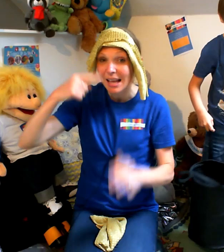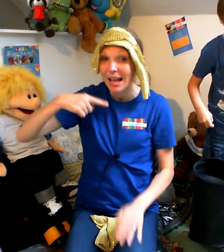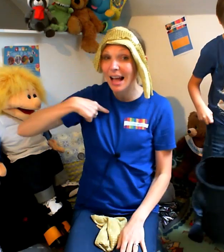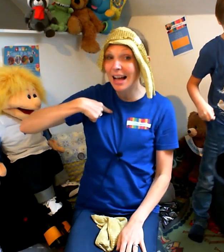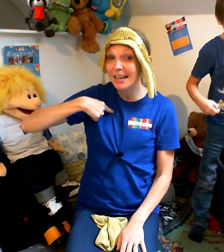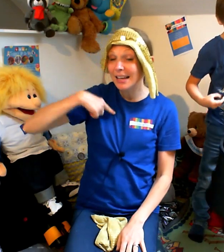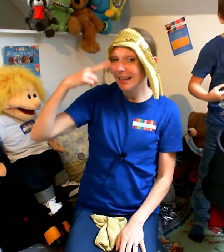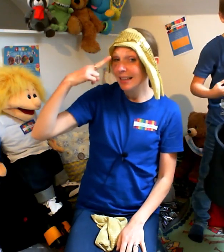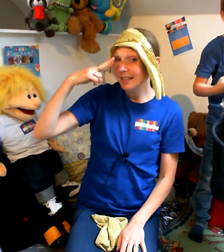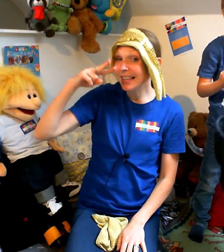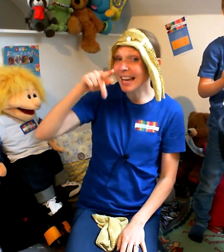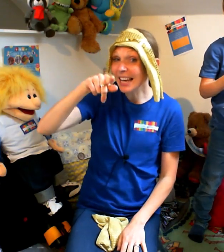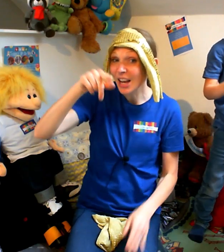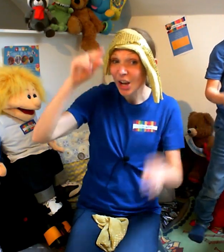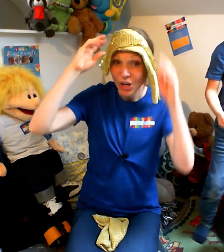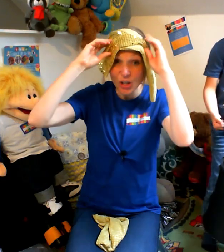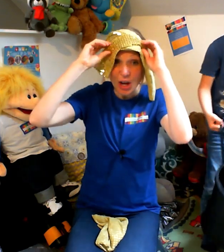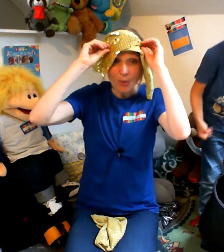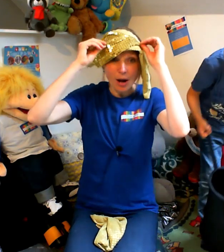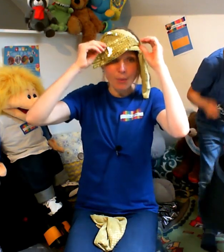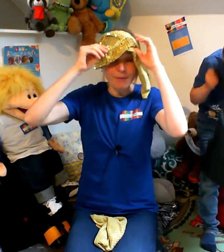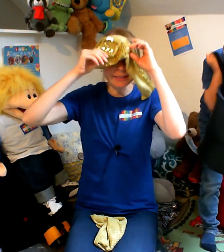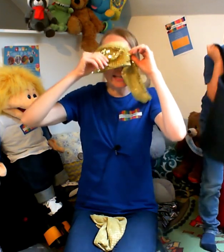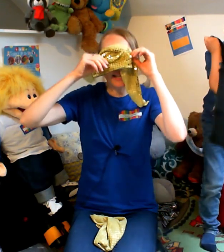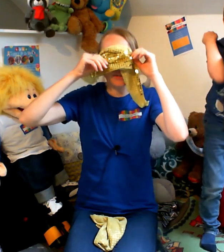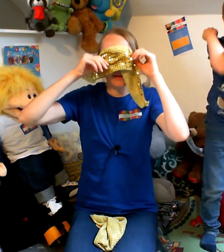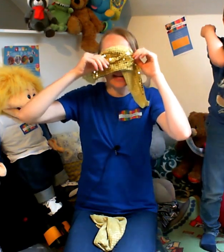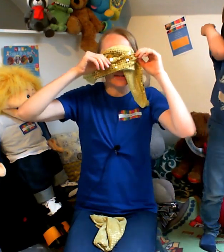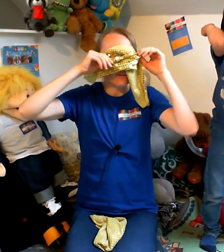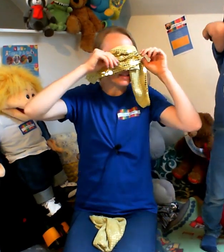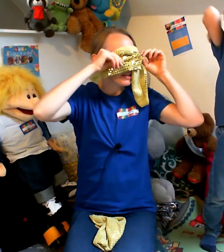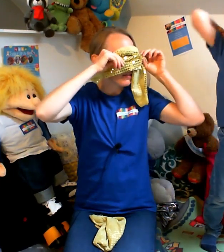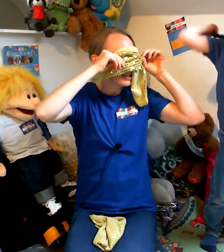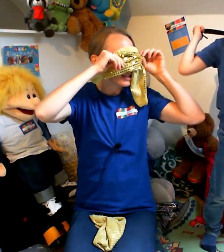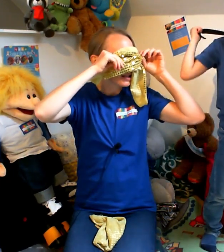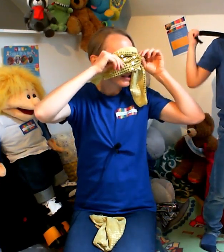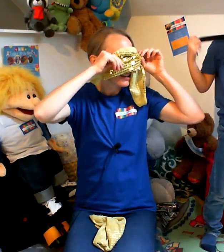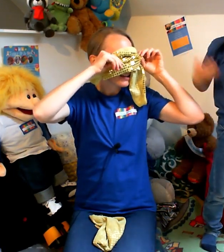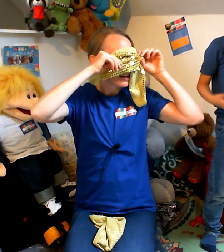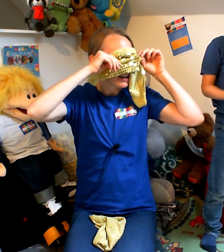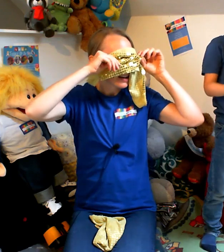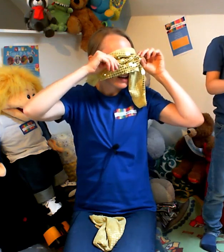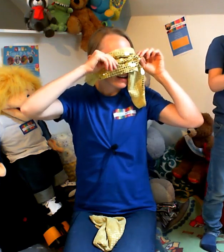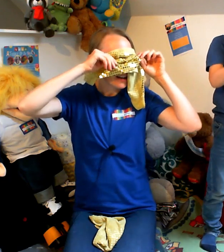peekaboo, I see you. Are we ready? Let's do it again. Ready, ready, ready.